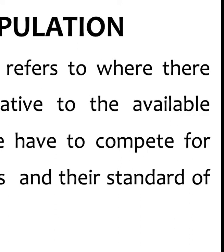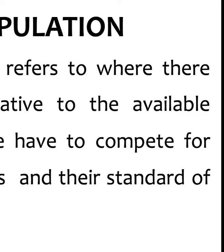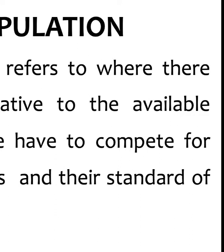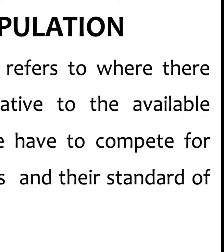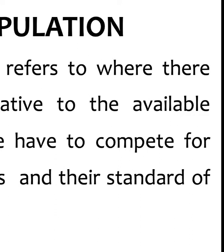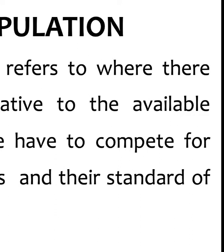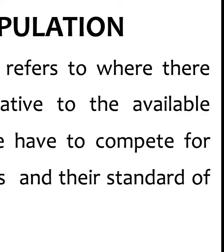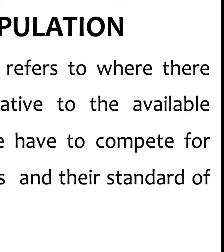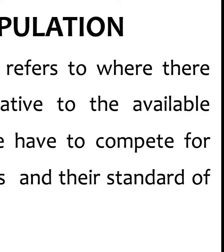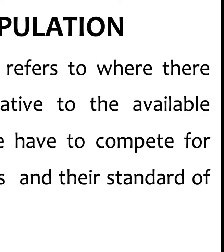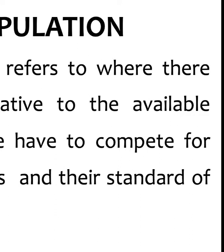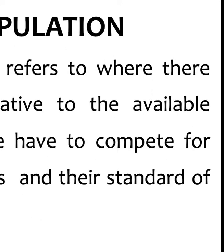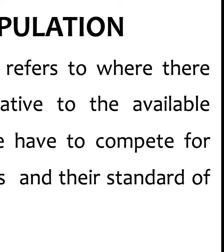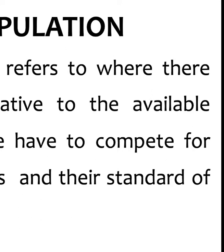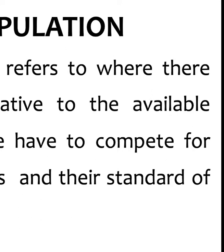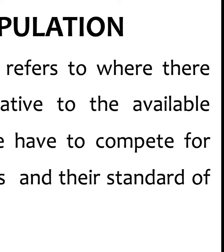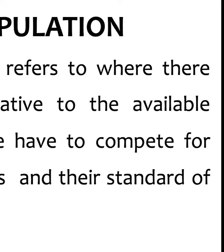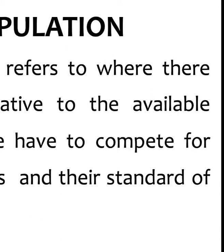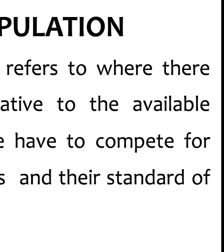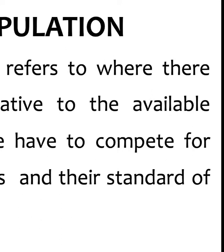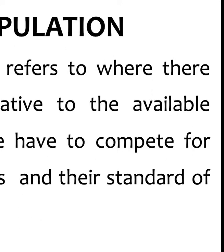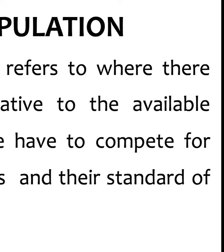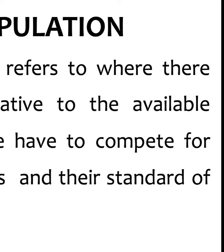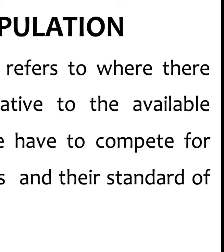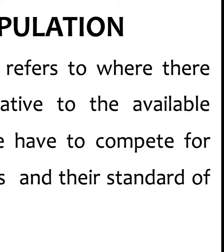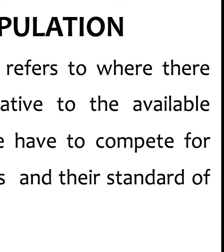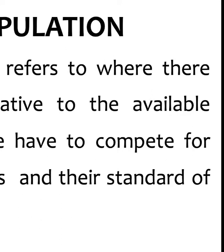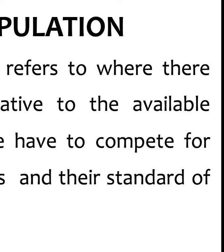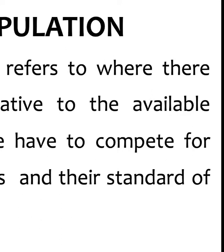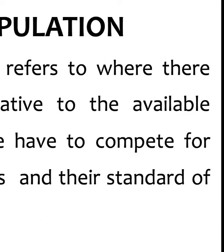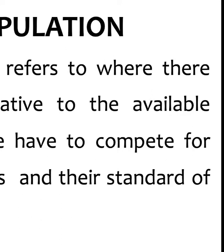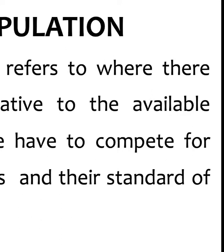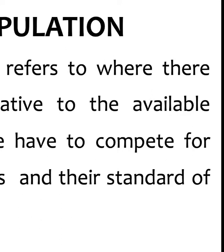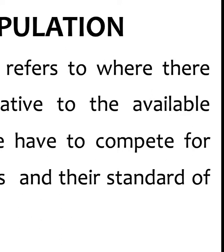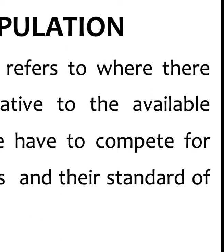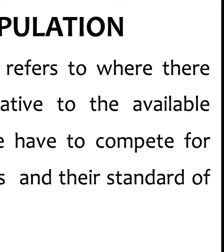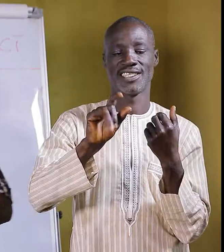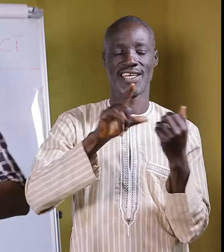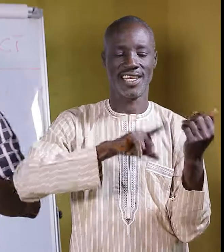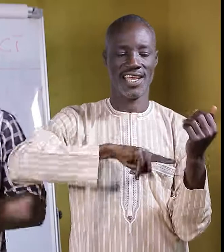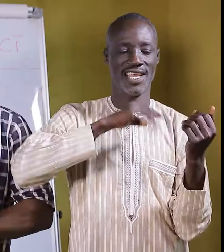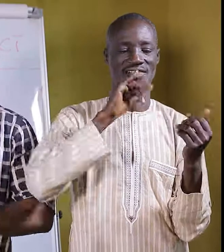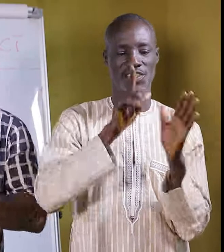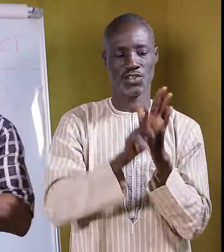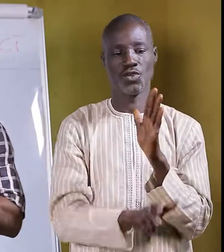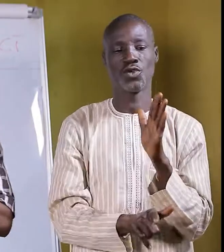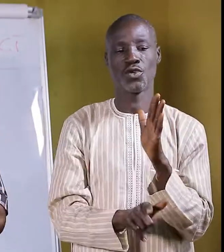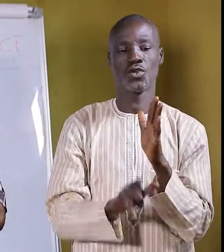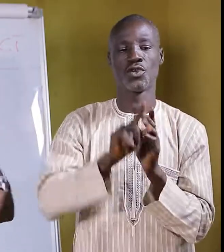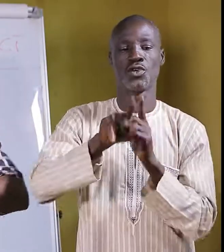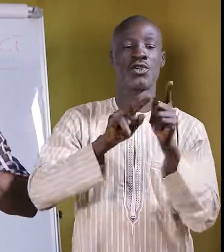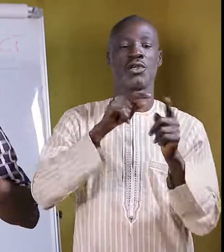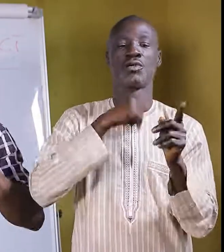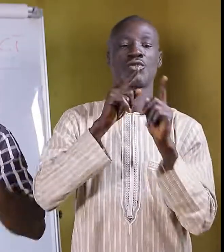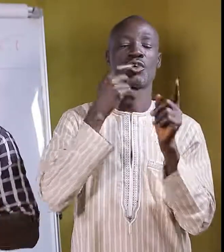compete for the available resources, and their standard of living is generally low. So when we are talking about overpopulation,